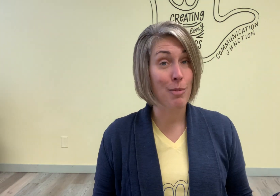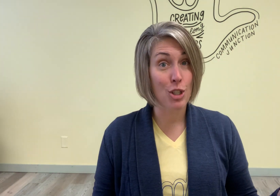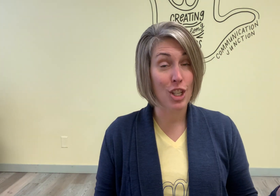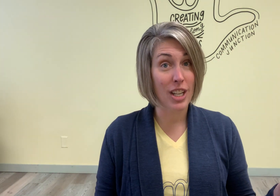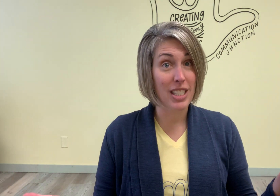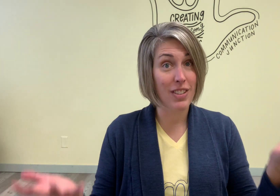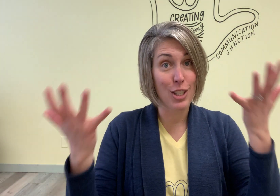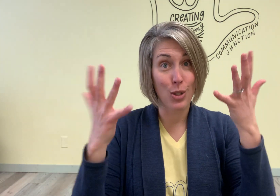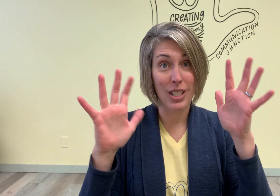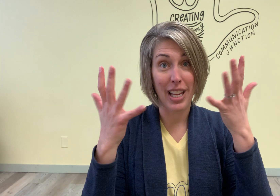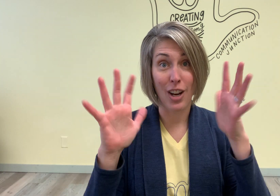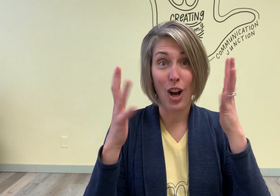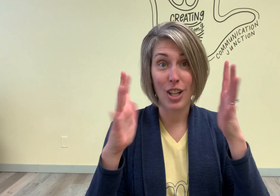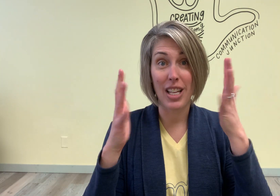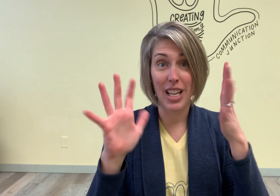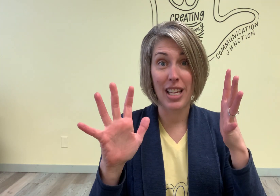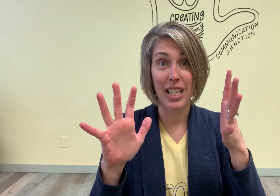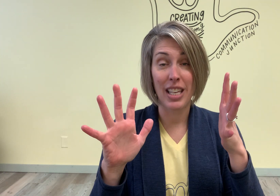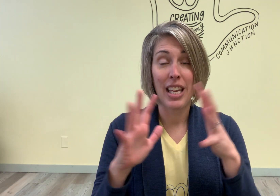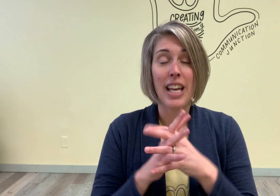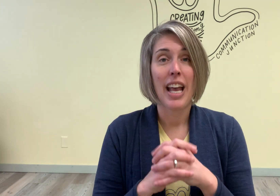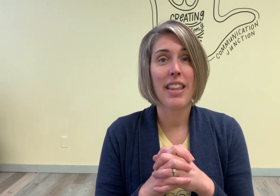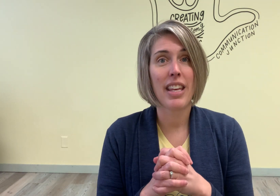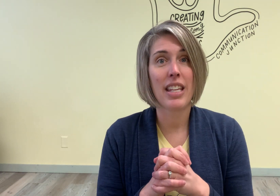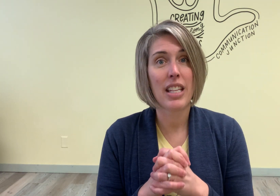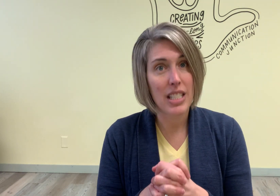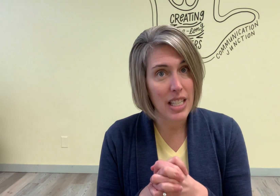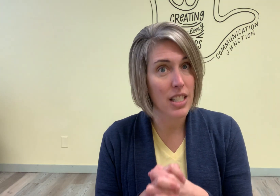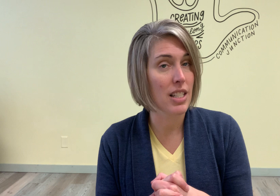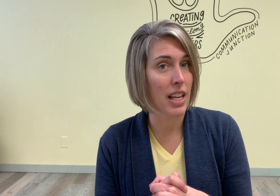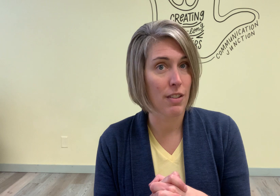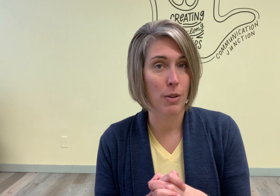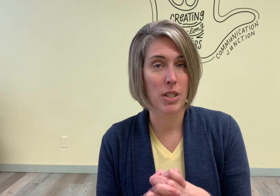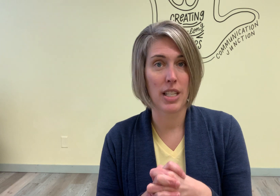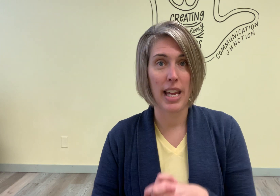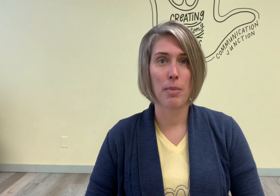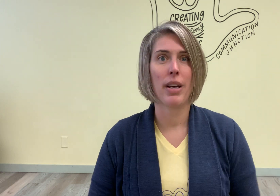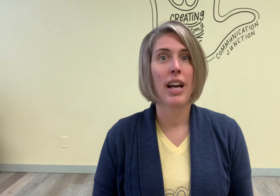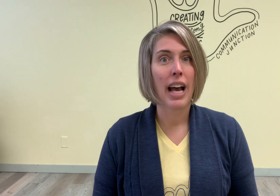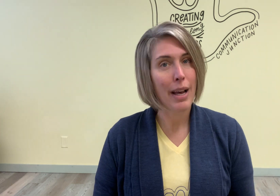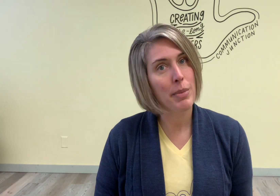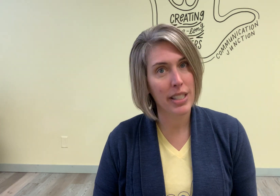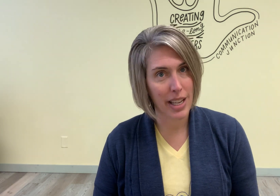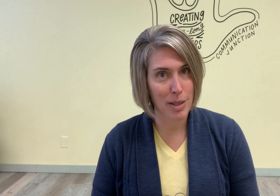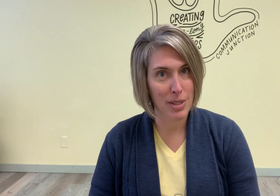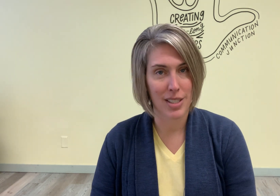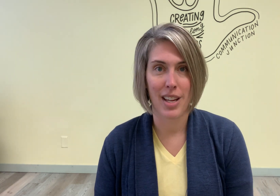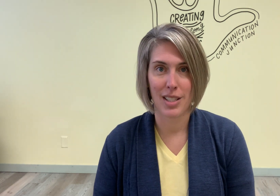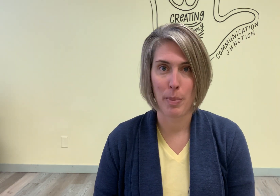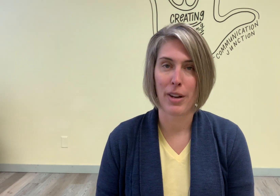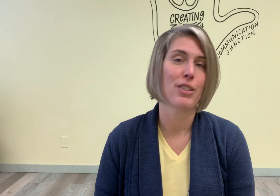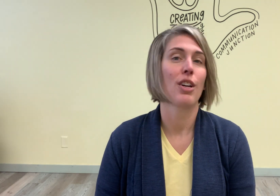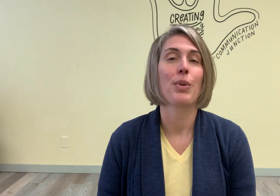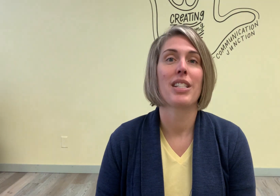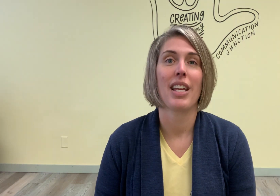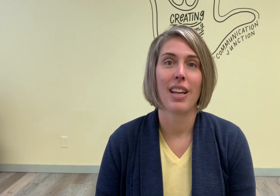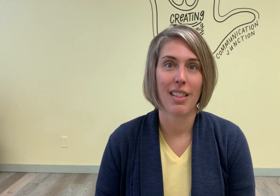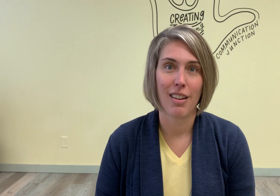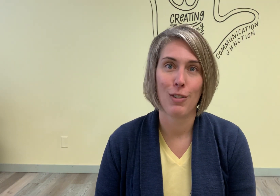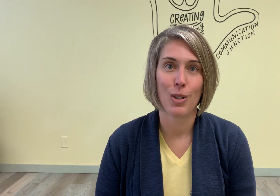change activities, you can sign all done. And then this is a sign from today, but how many times a day as a parent are we saying I love you? So